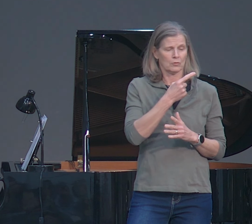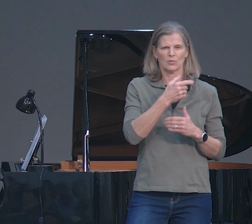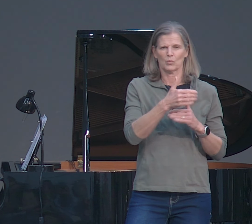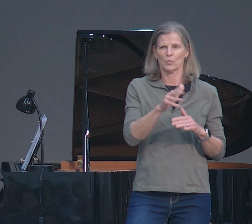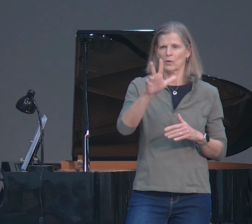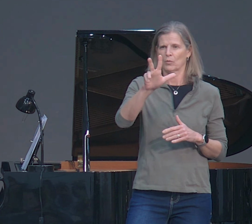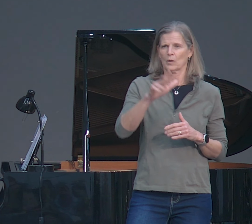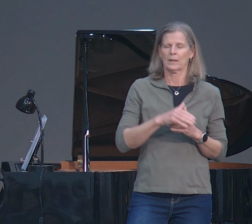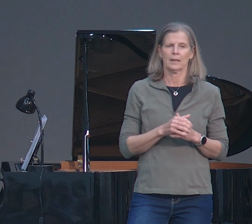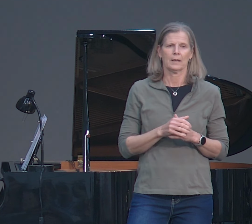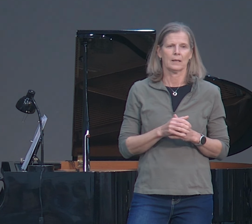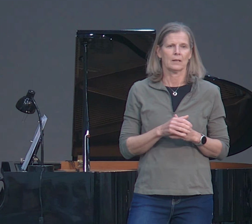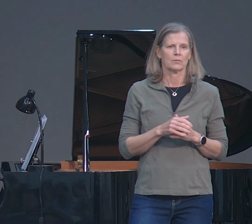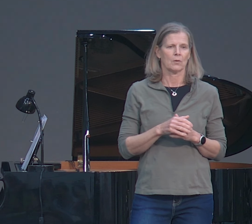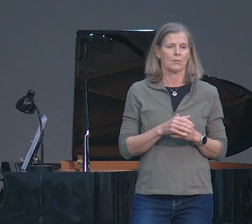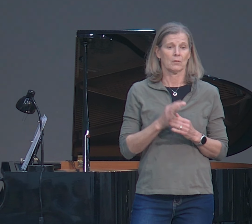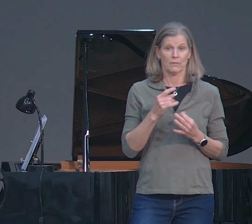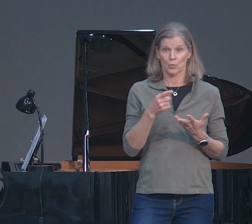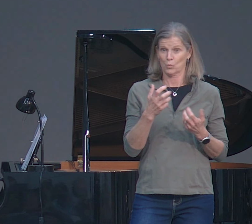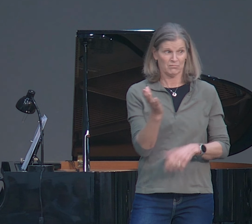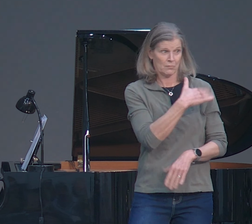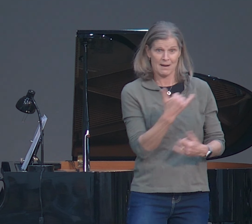so it doesn't hurt my feelings if you want to get up and go there.